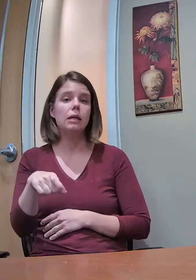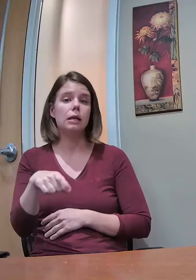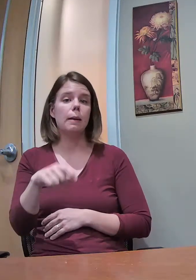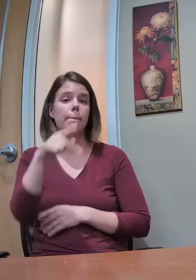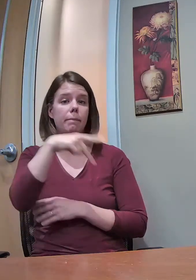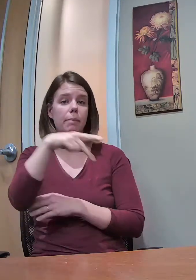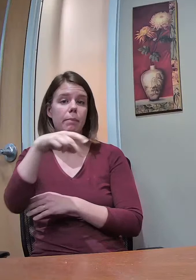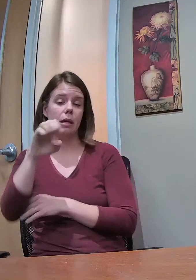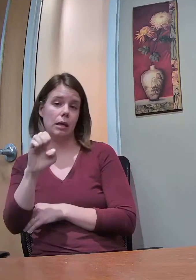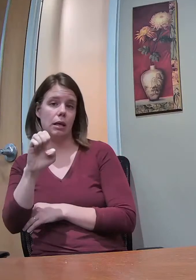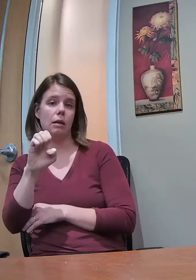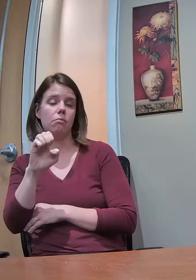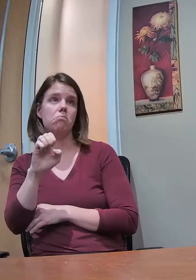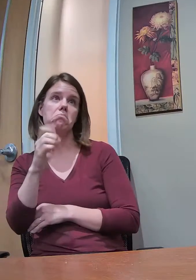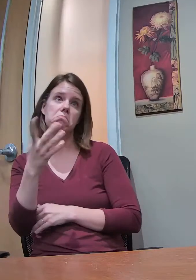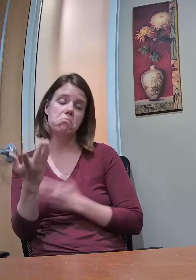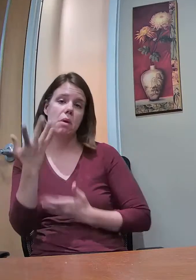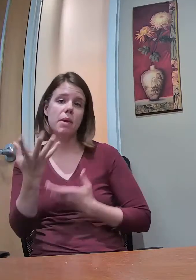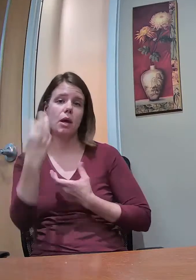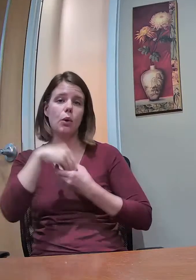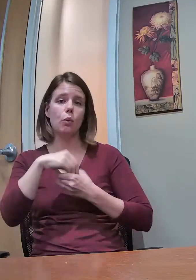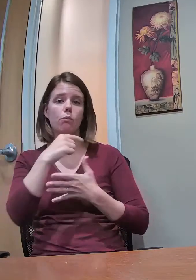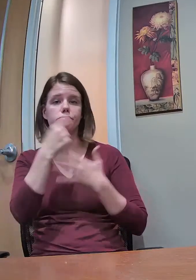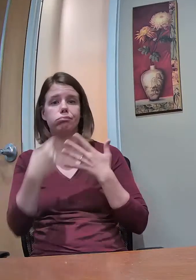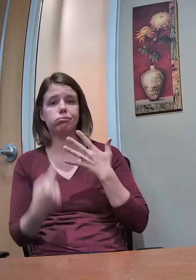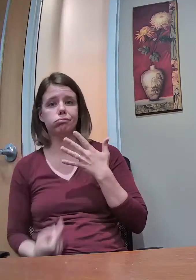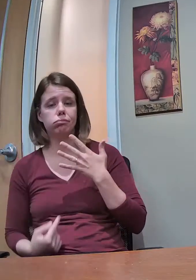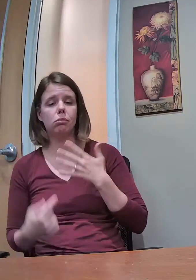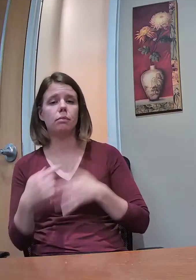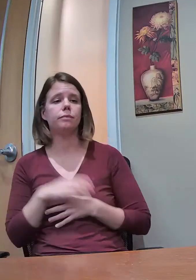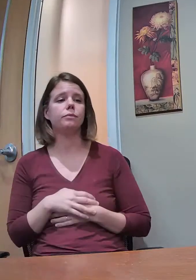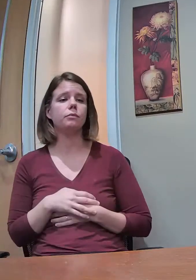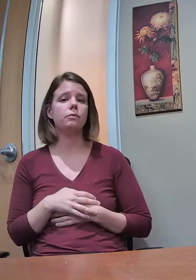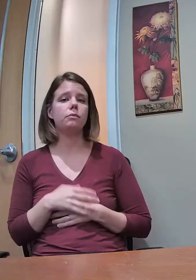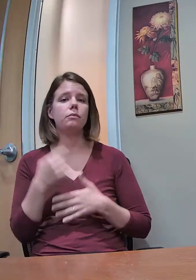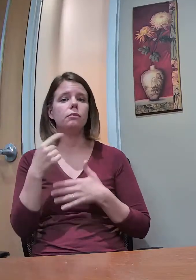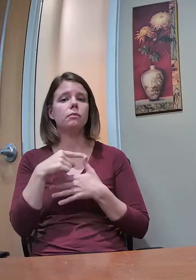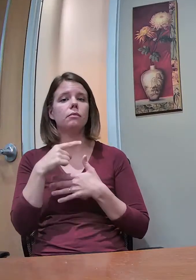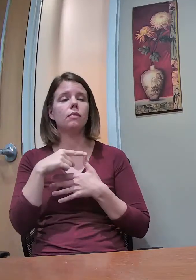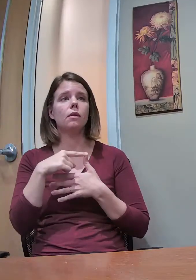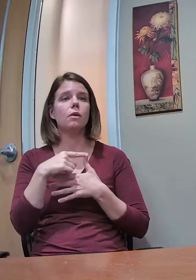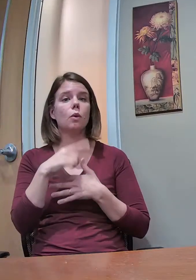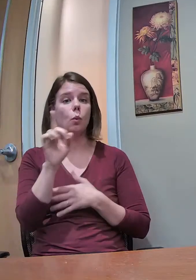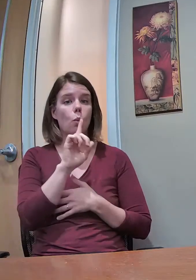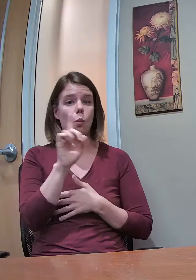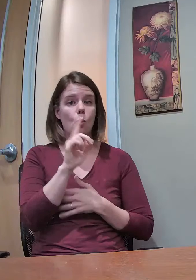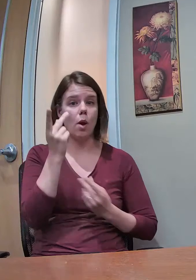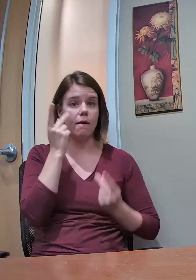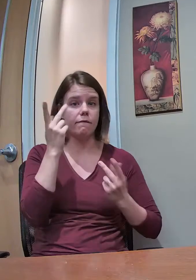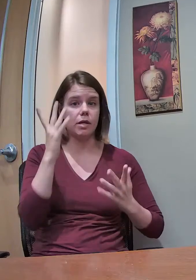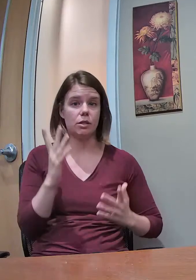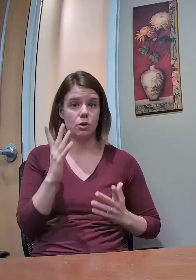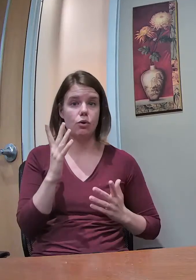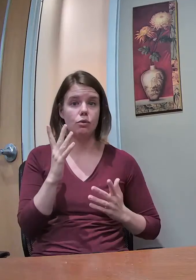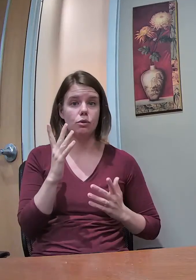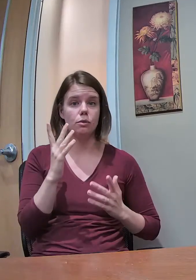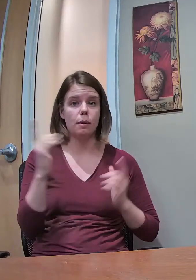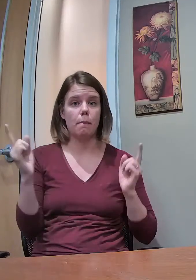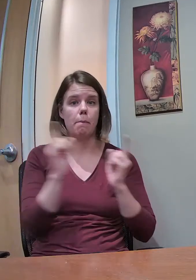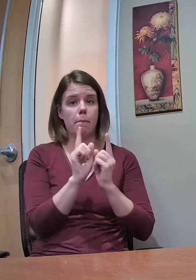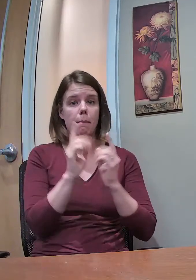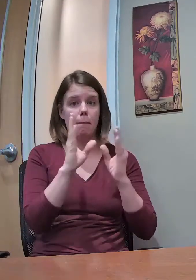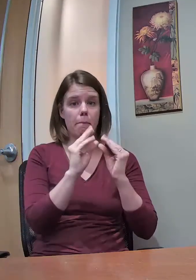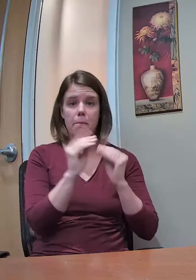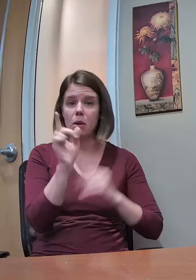factors, which may include one or more of the following: where the visit will occur, whether the visitor and or the resident